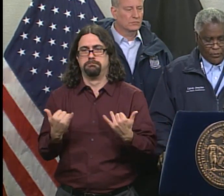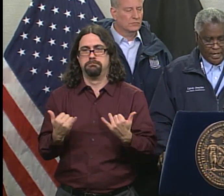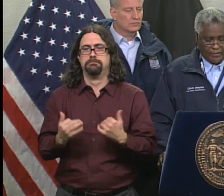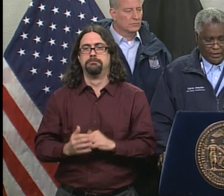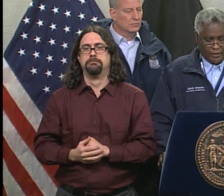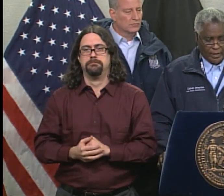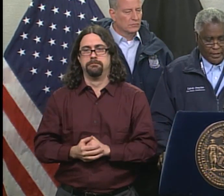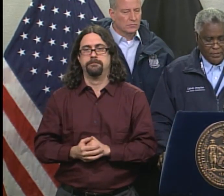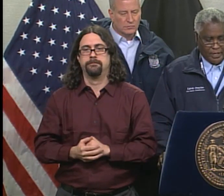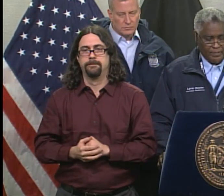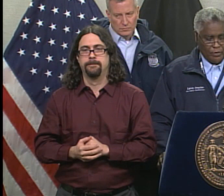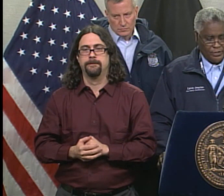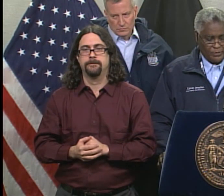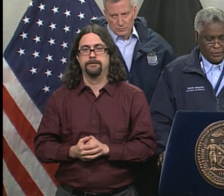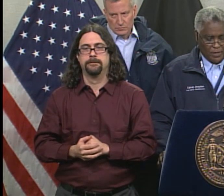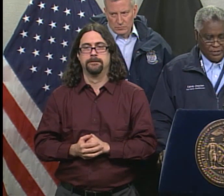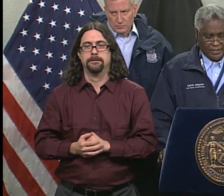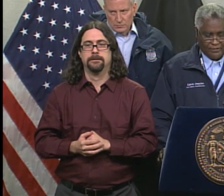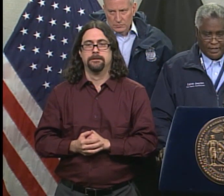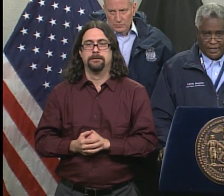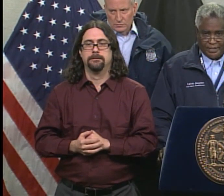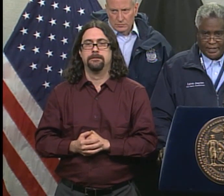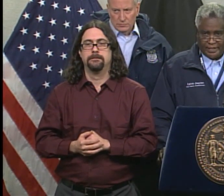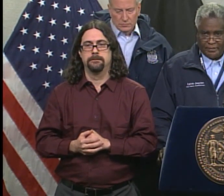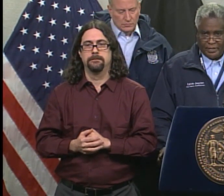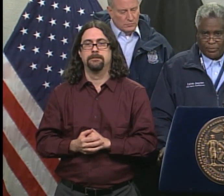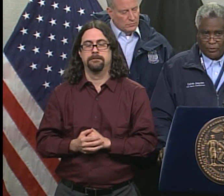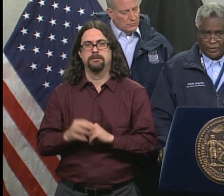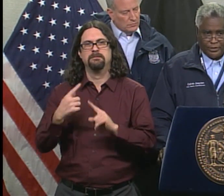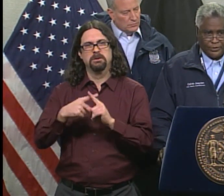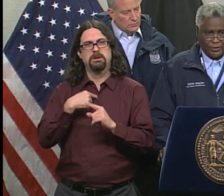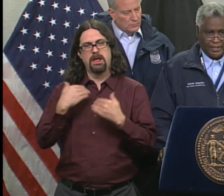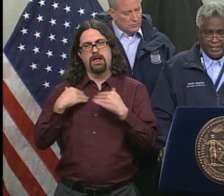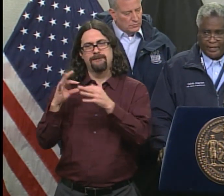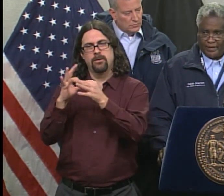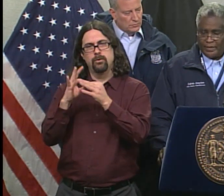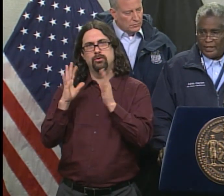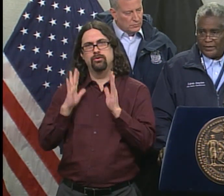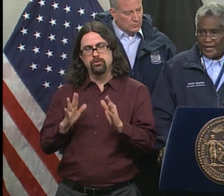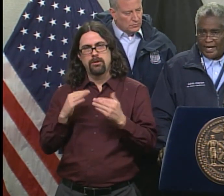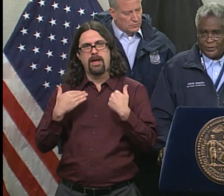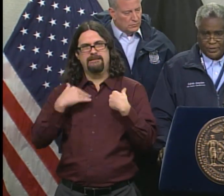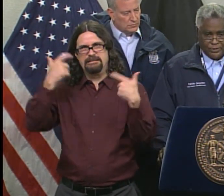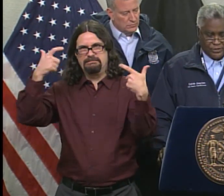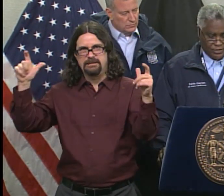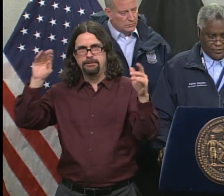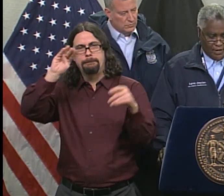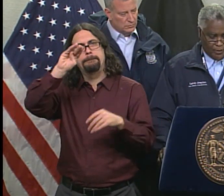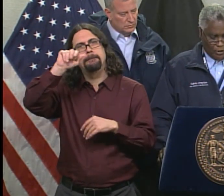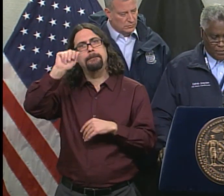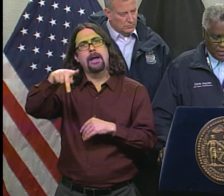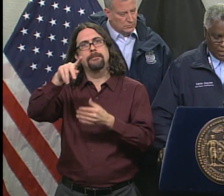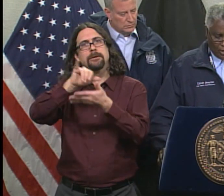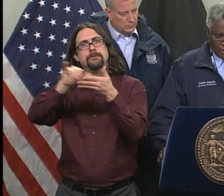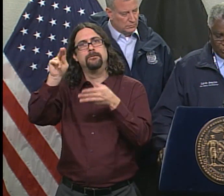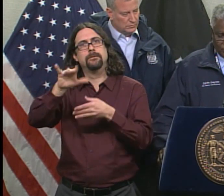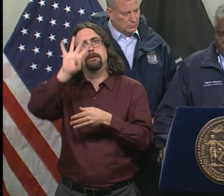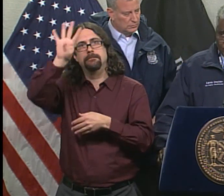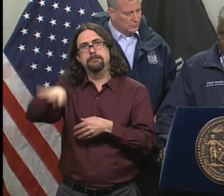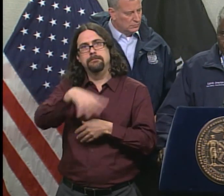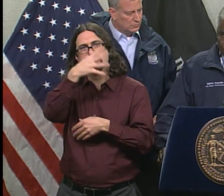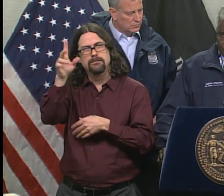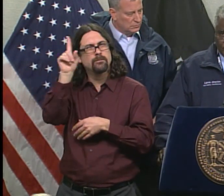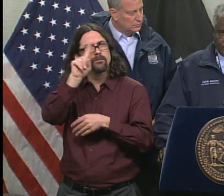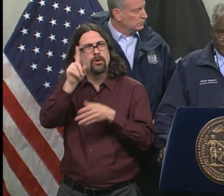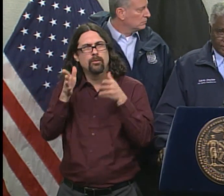We have our Community Emergency Response Team volunteers that have been deployed to start cleaning out the hydrants to assist the fire department, along with the New York